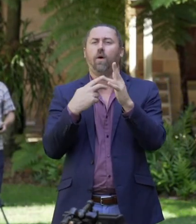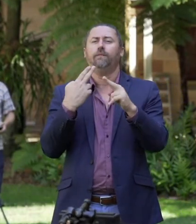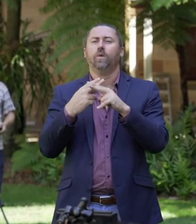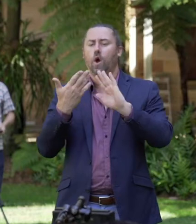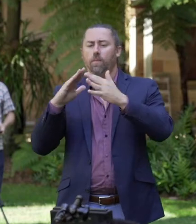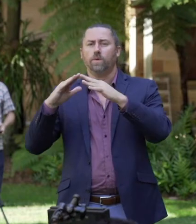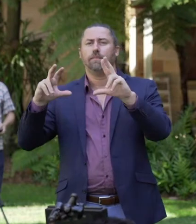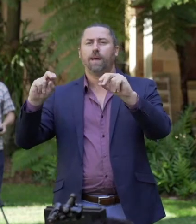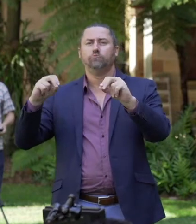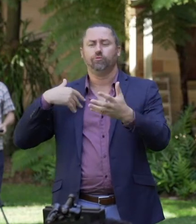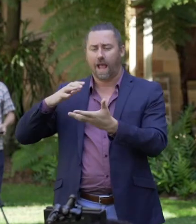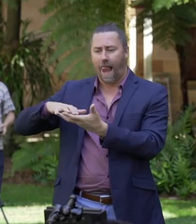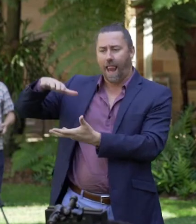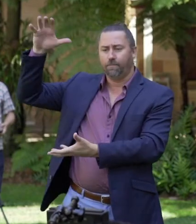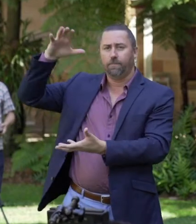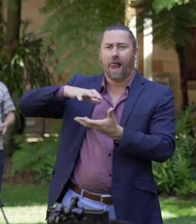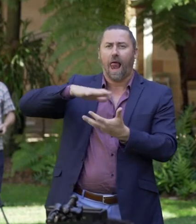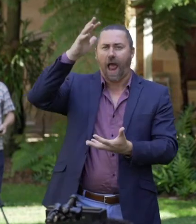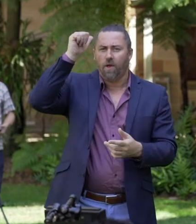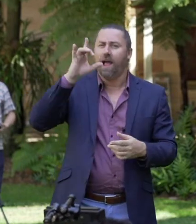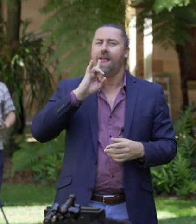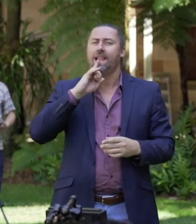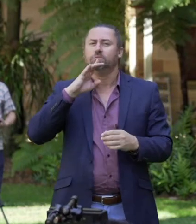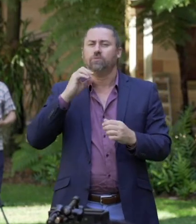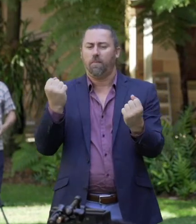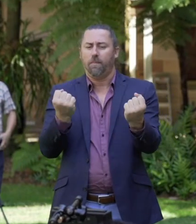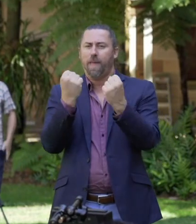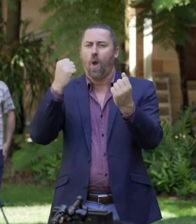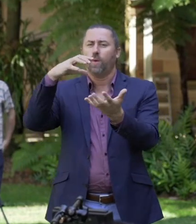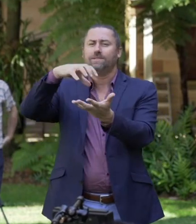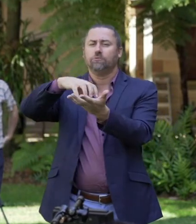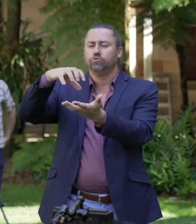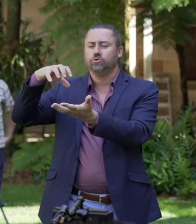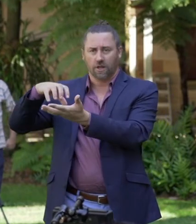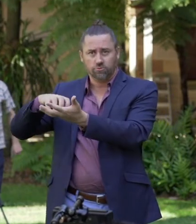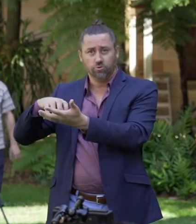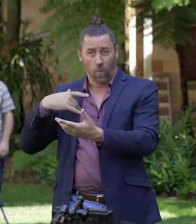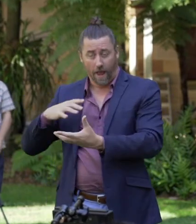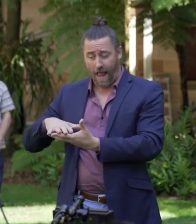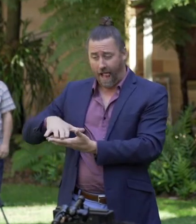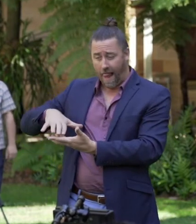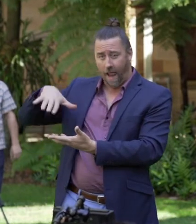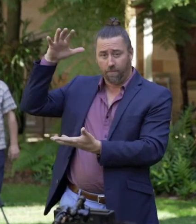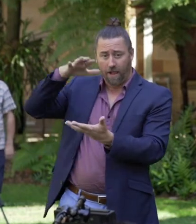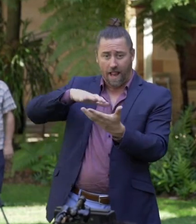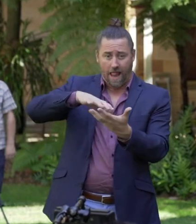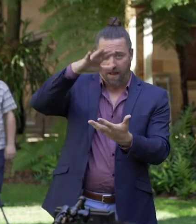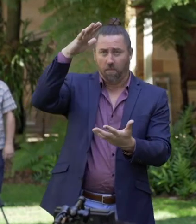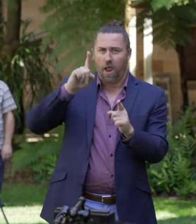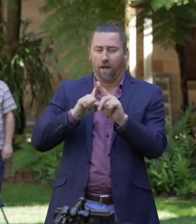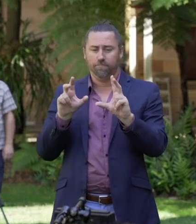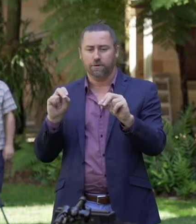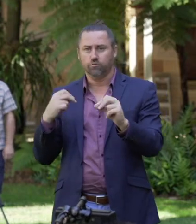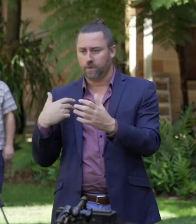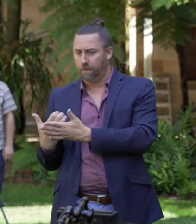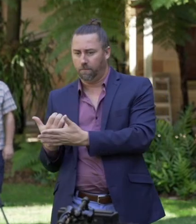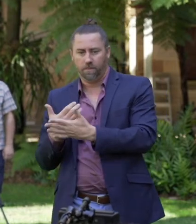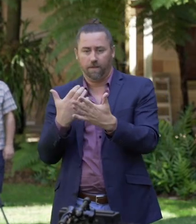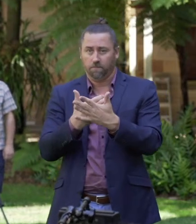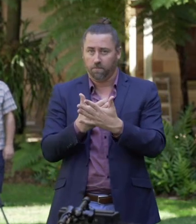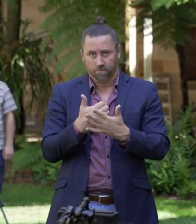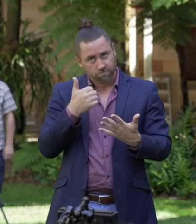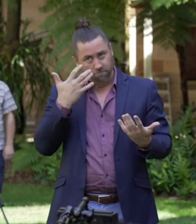massive new power stations of clean energy for Queensland, supported by the Palaszczuk government. But we could do even